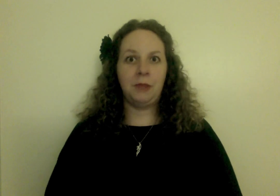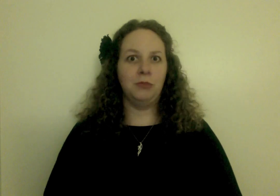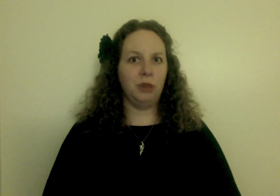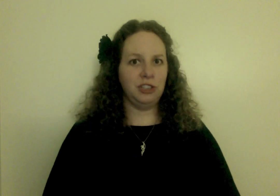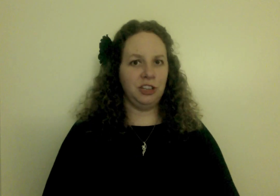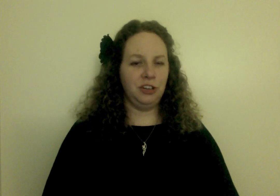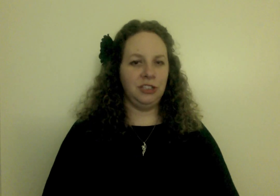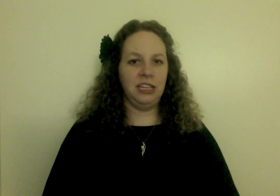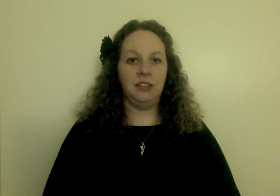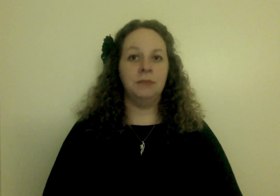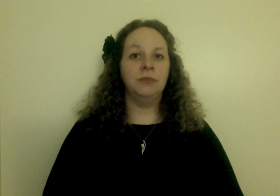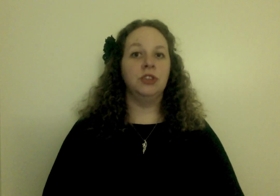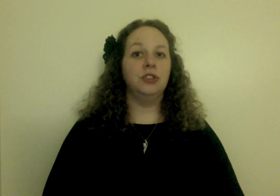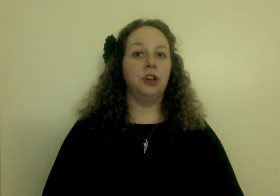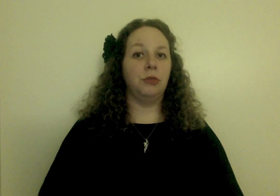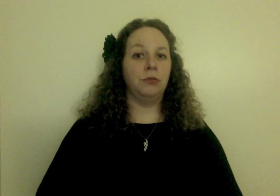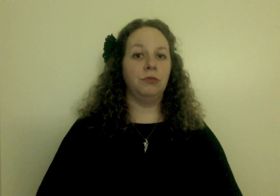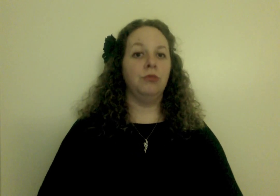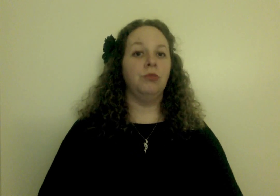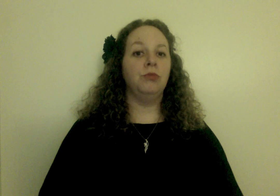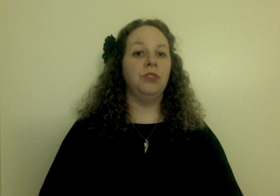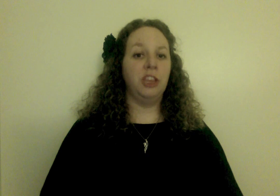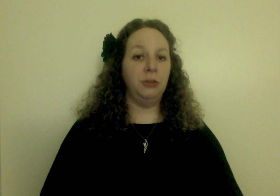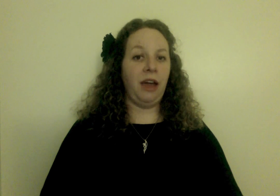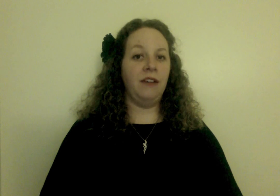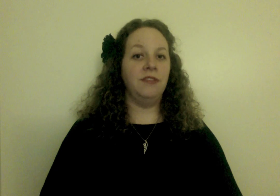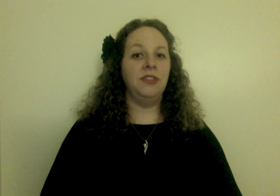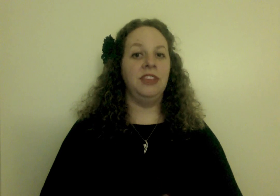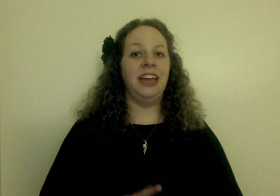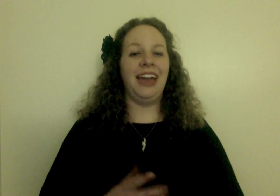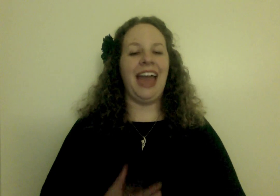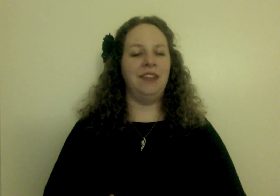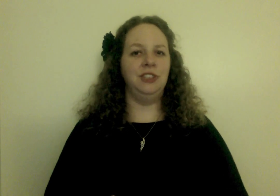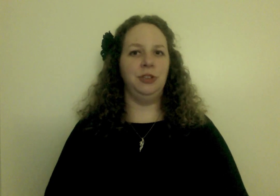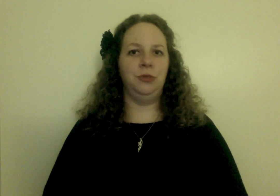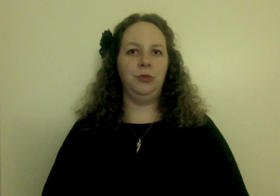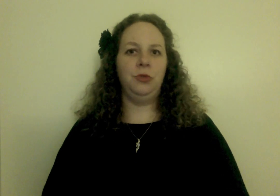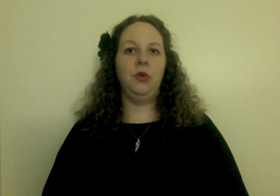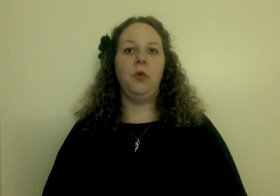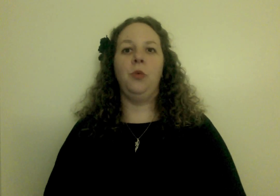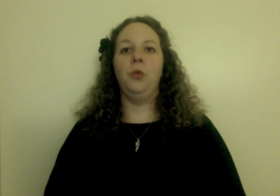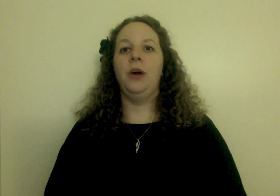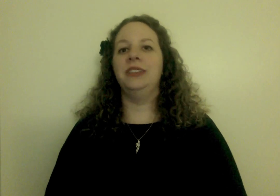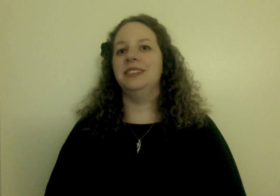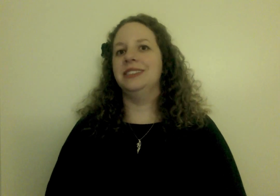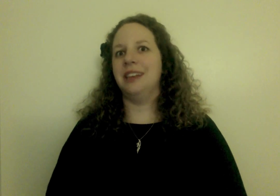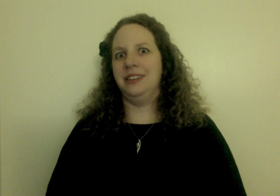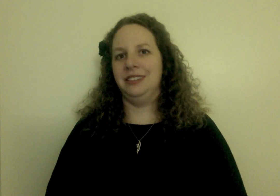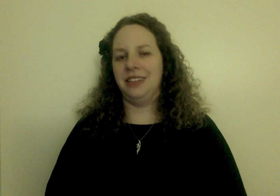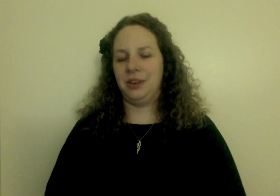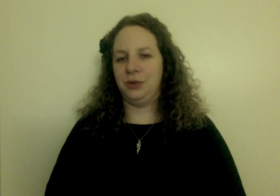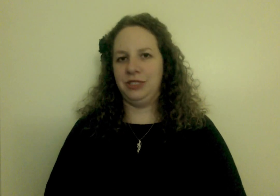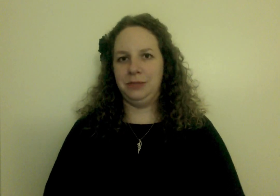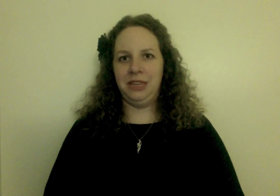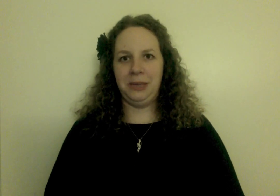Brushing your teeth. So then you have the I have to. What sign is that going to be?